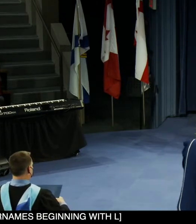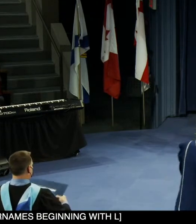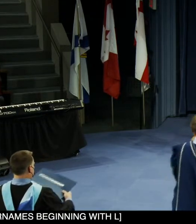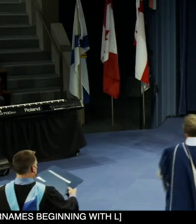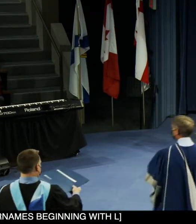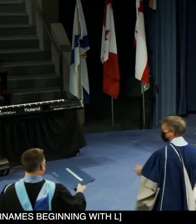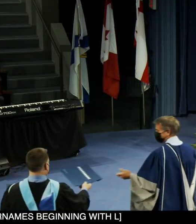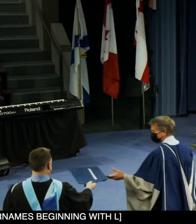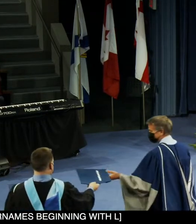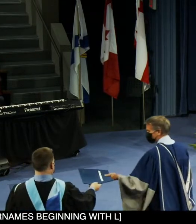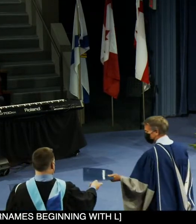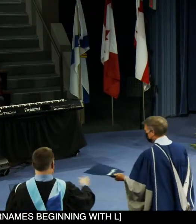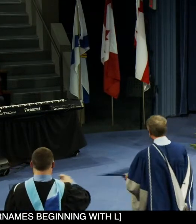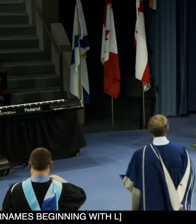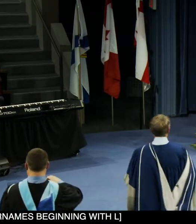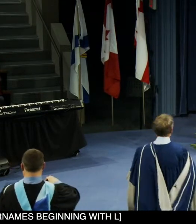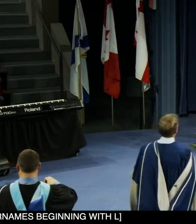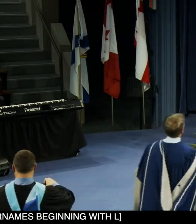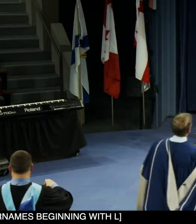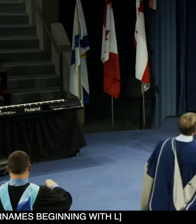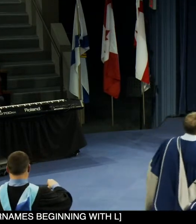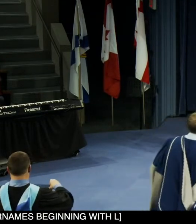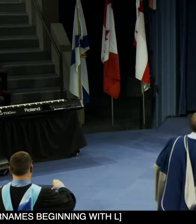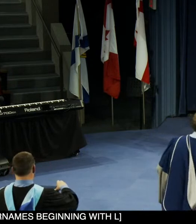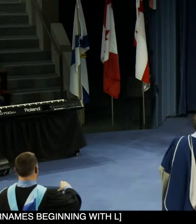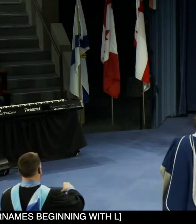Rose Latimer.